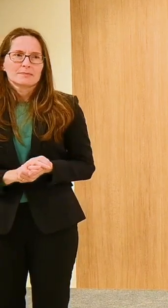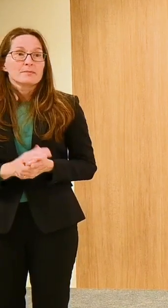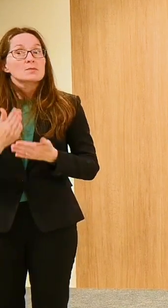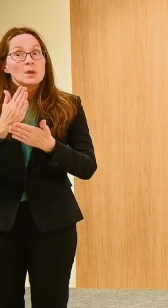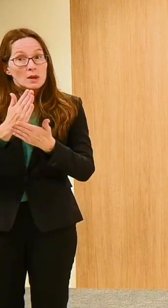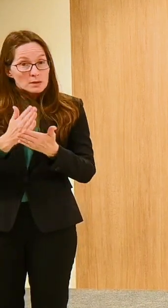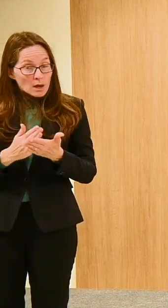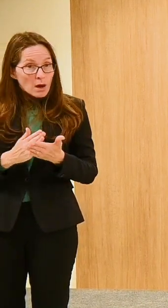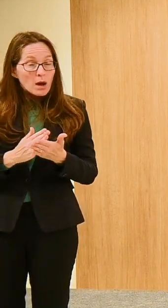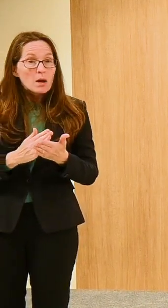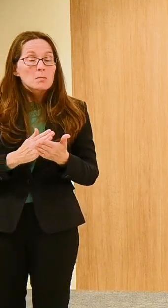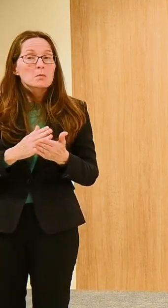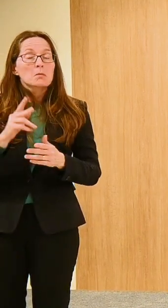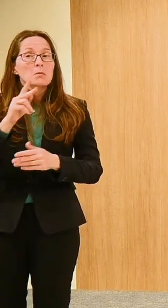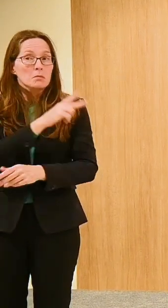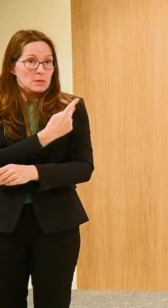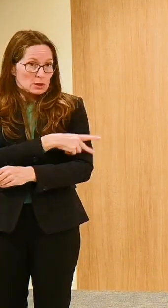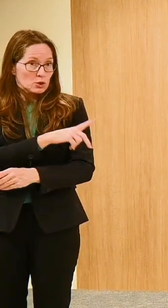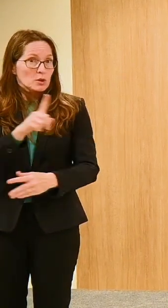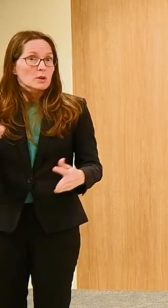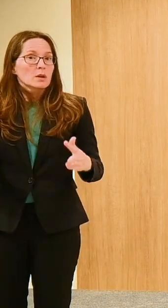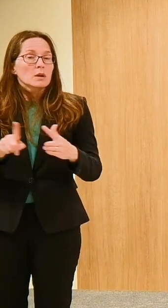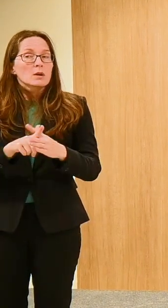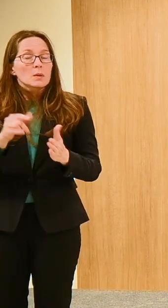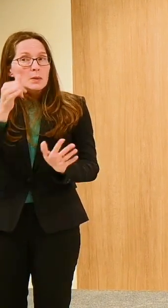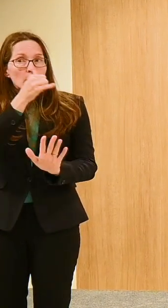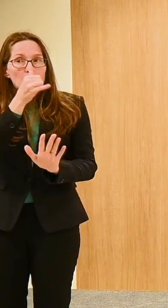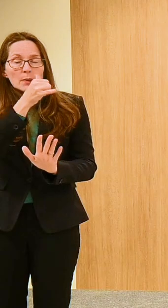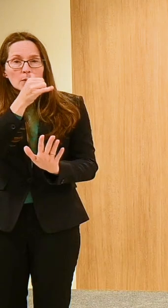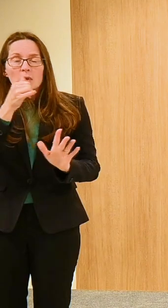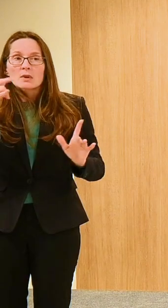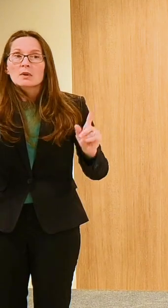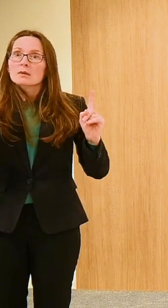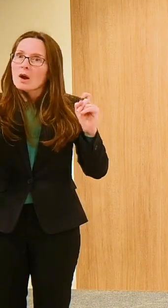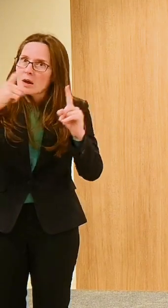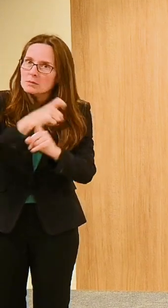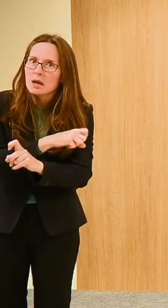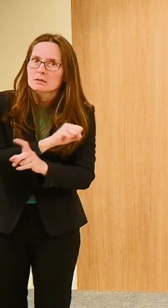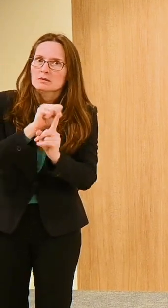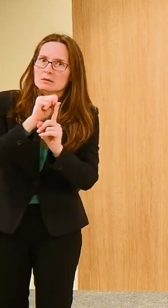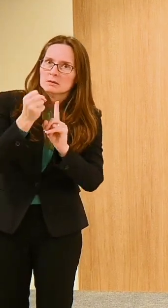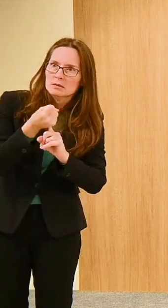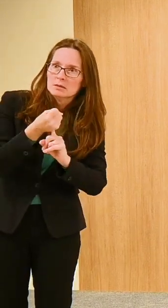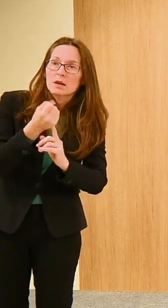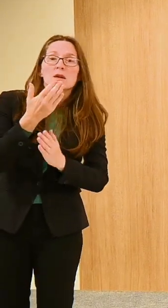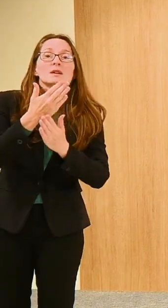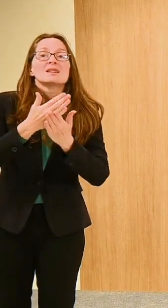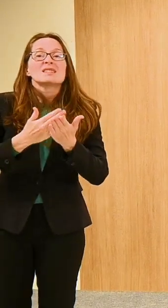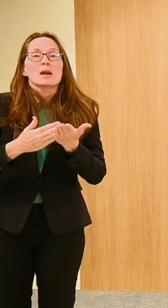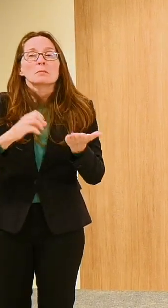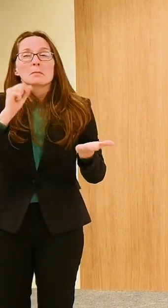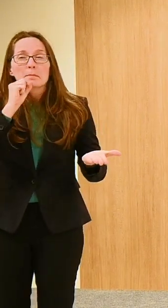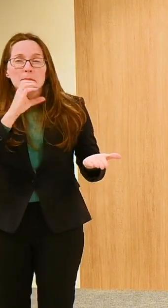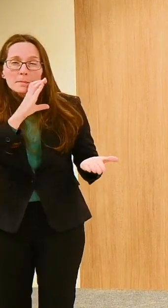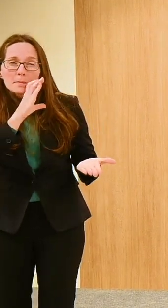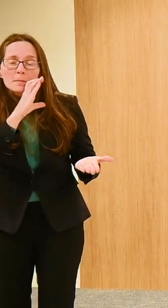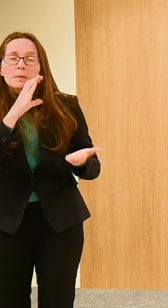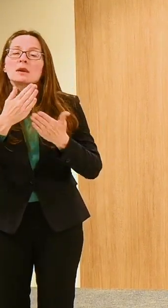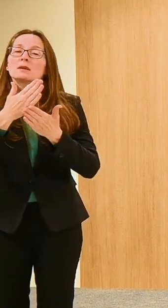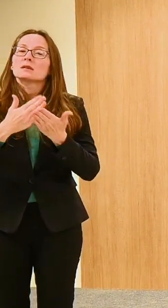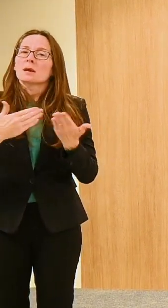with complex behavioral health conditions. Some of them are elderly. Some of them have neuropsychiatric